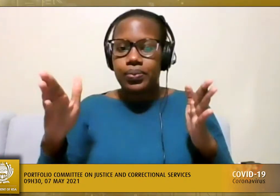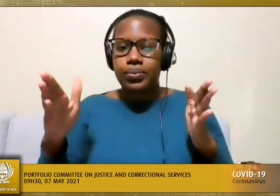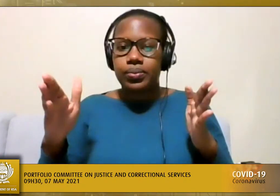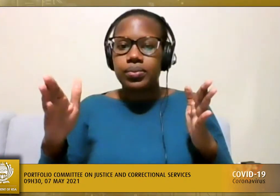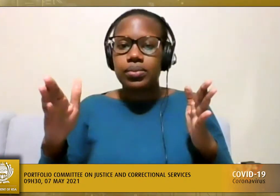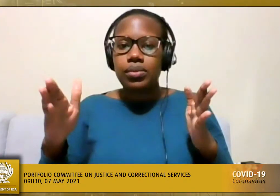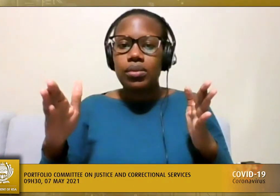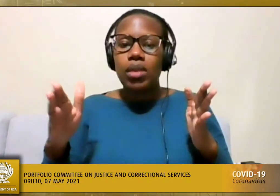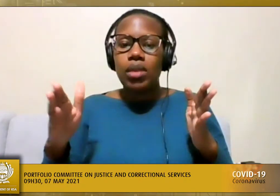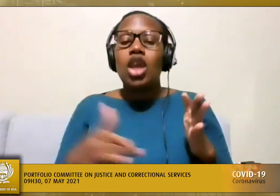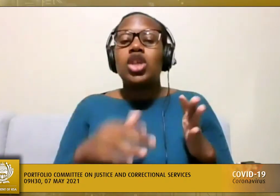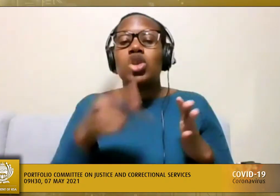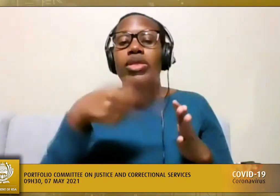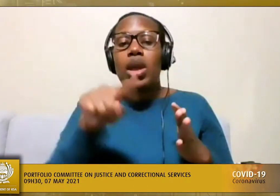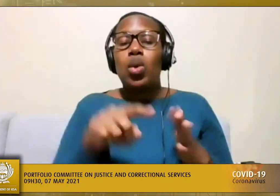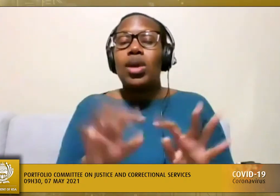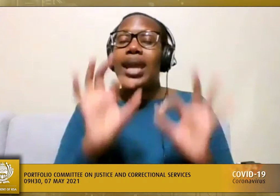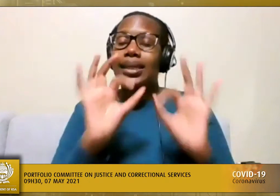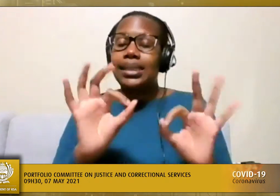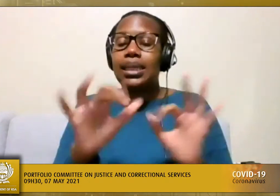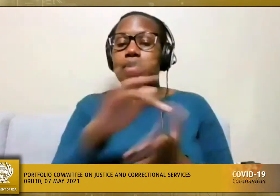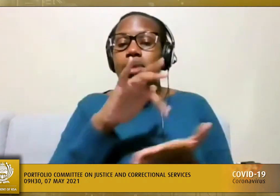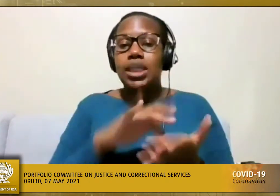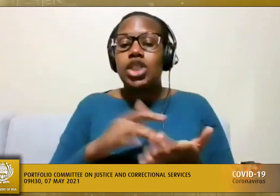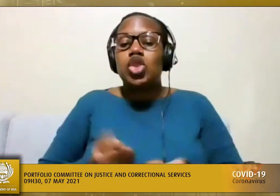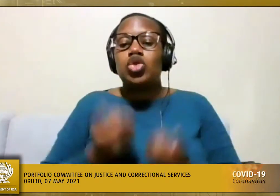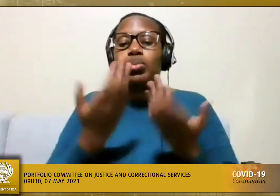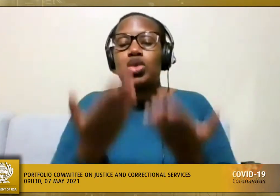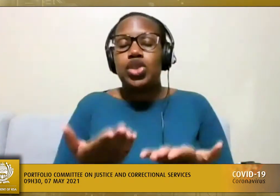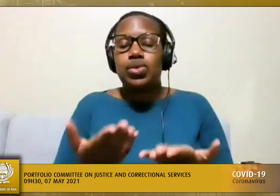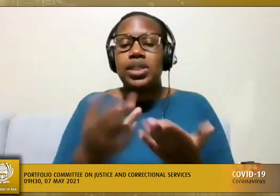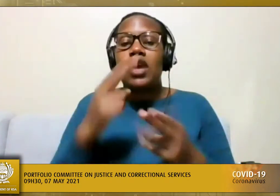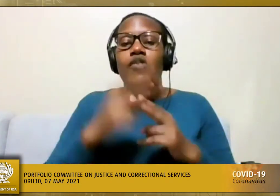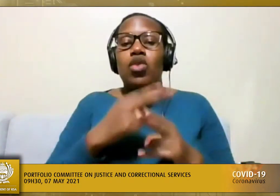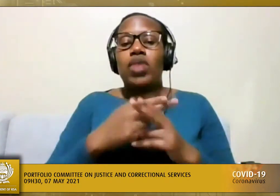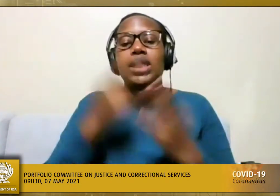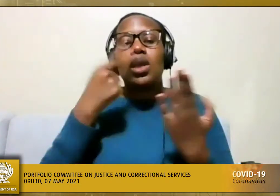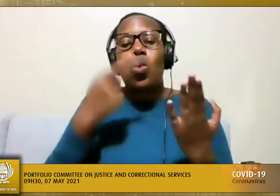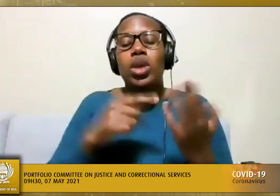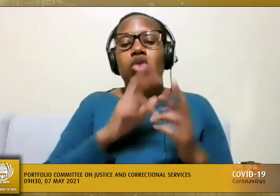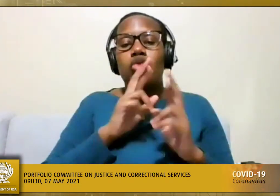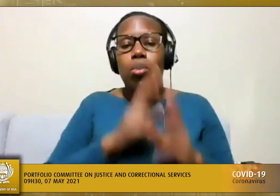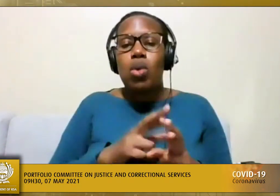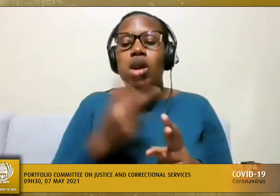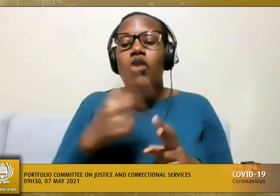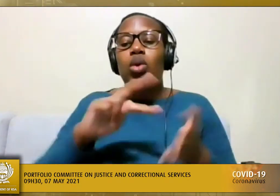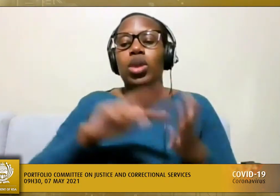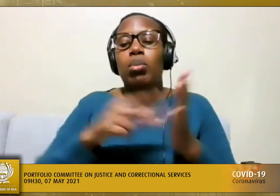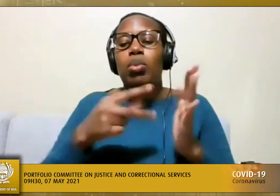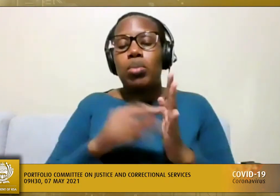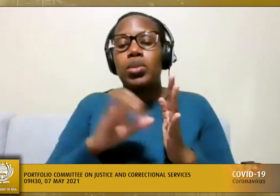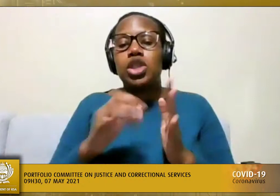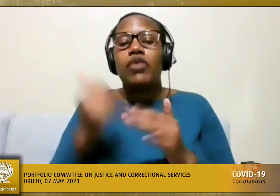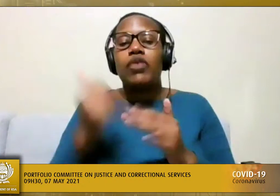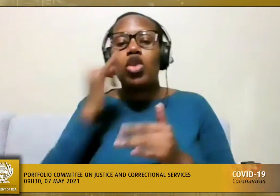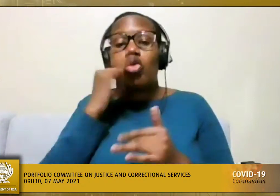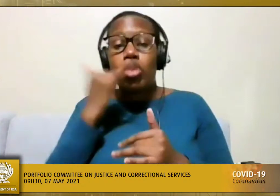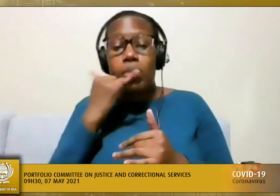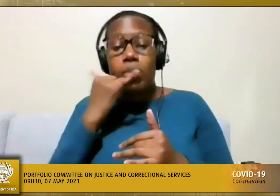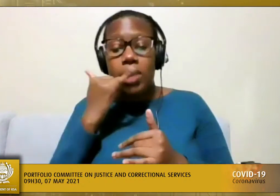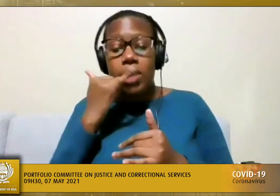in an ideal position to produce a forensic audit report for the purpose of the criminal investigation and the